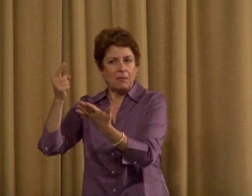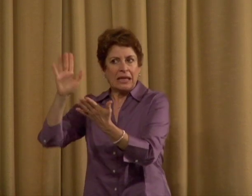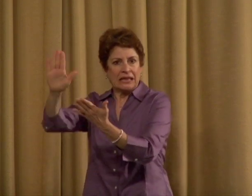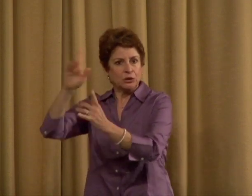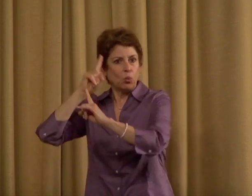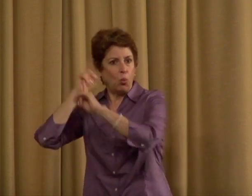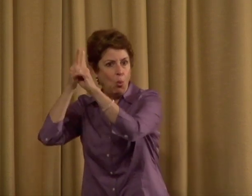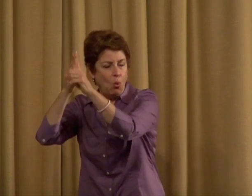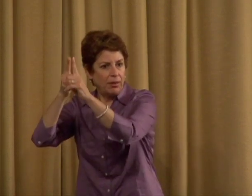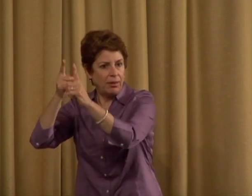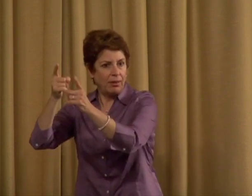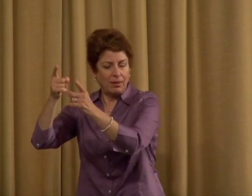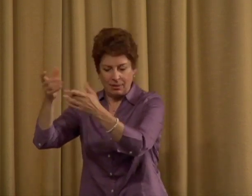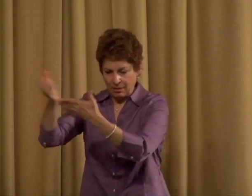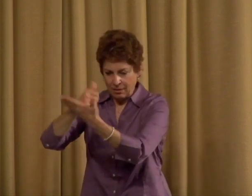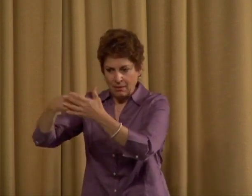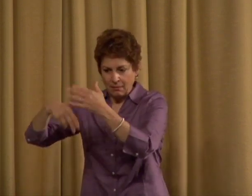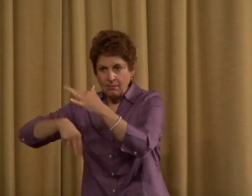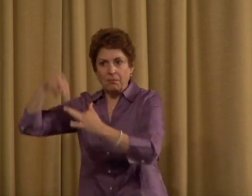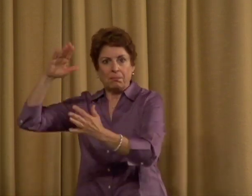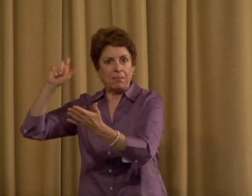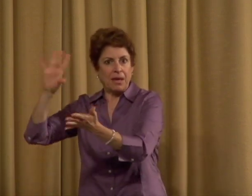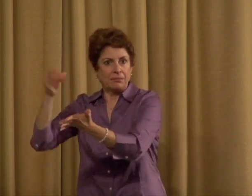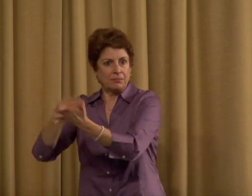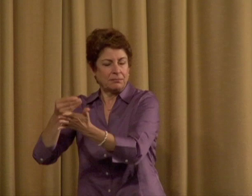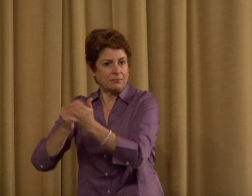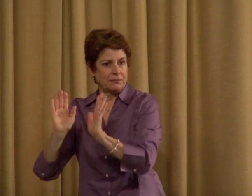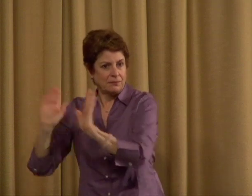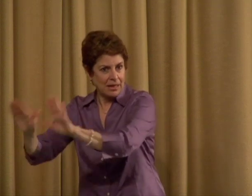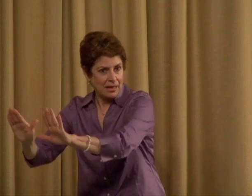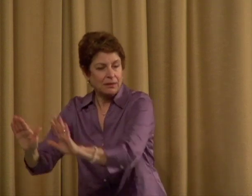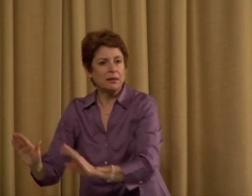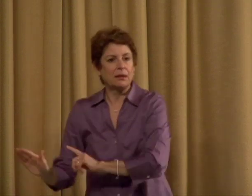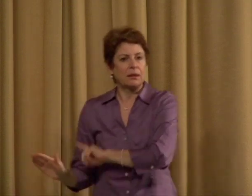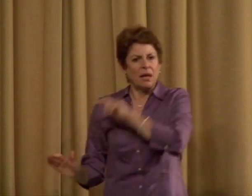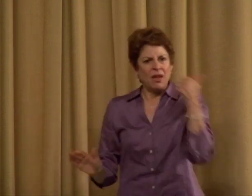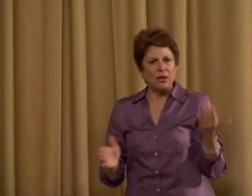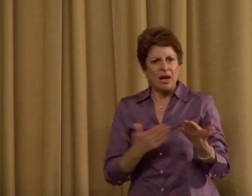what I understood was the goal was to